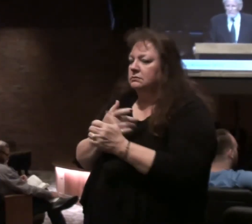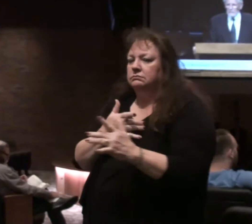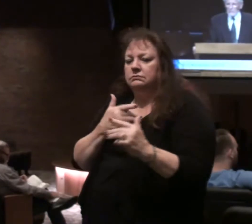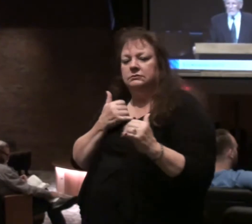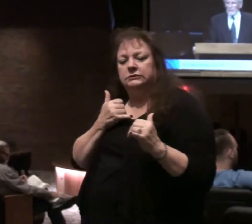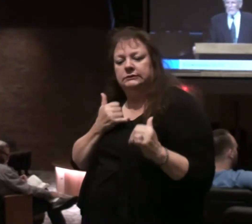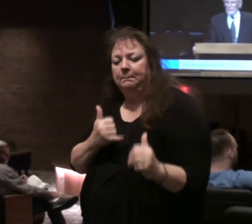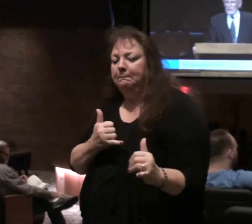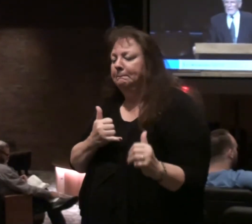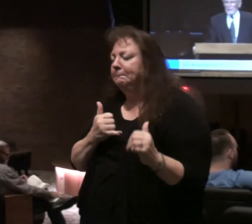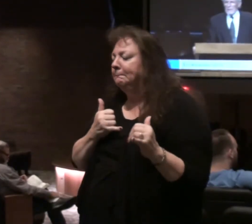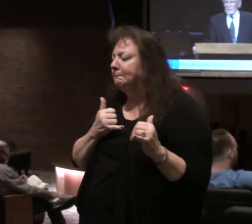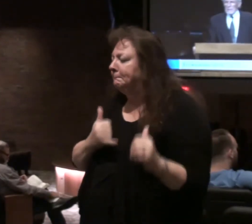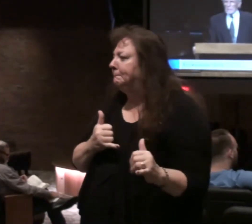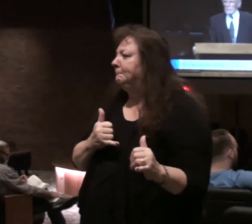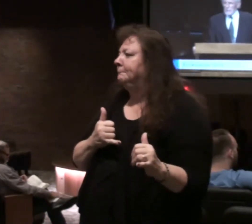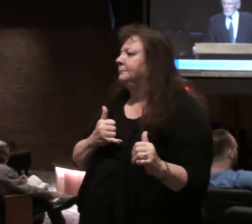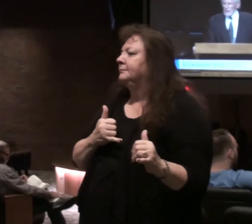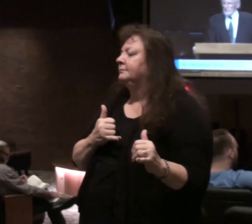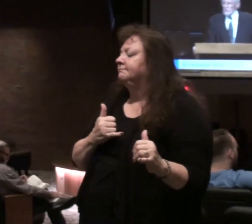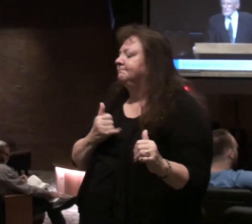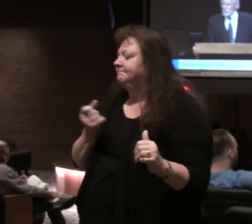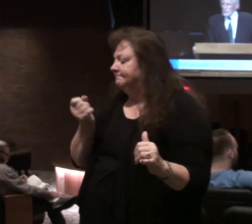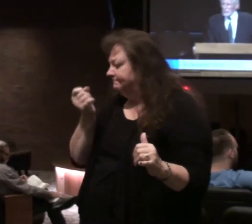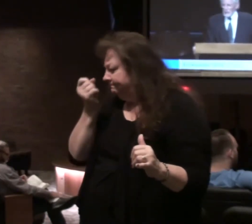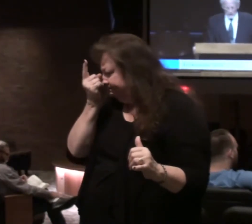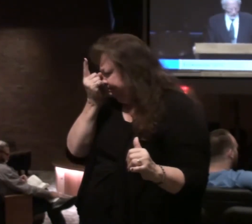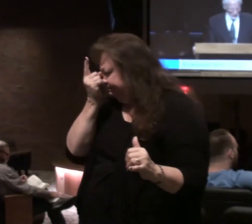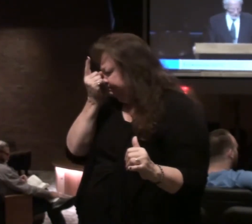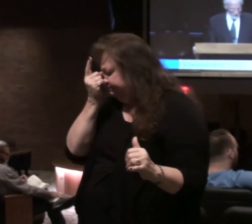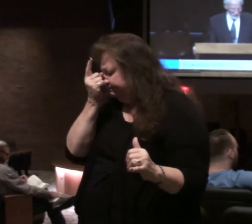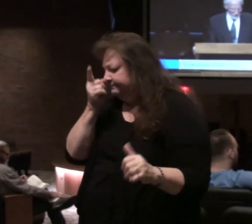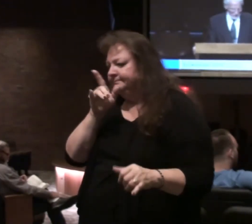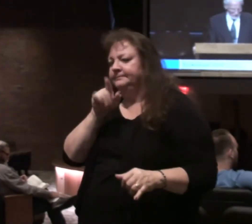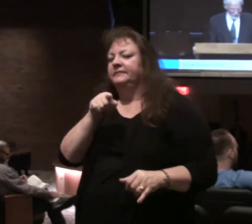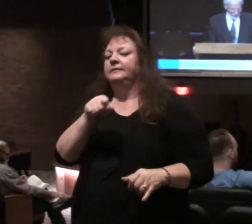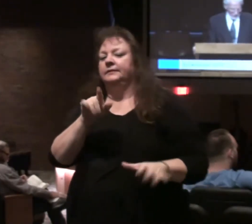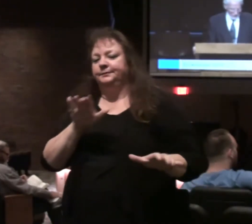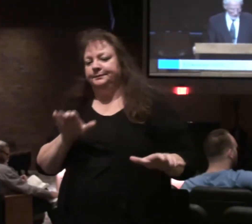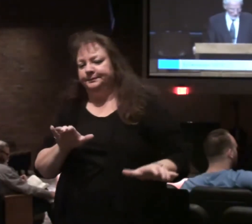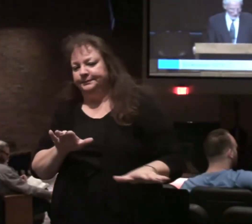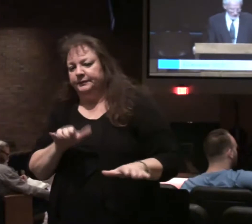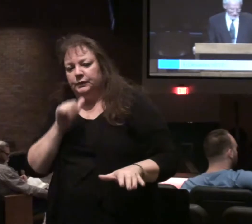them. But we realize this is where they are.